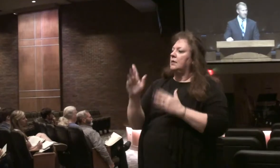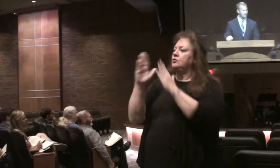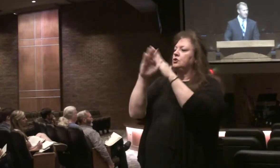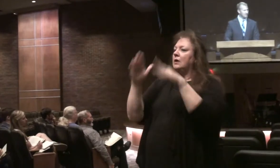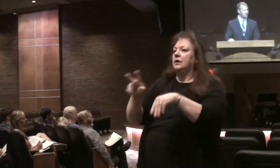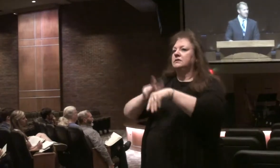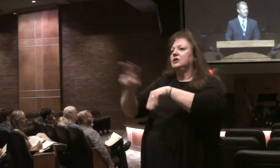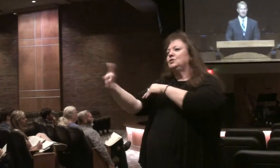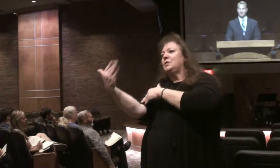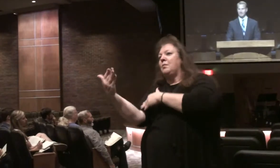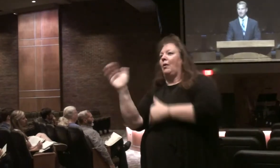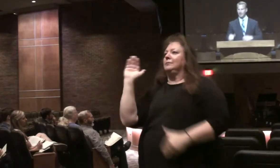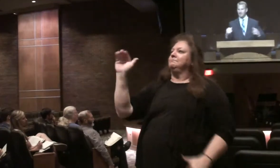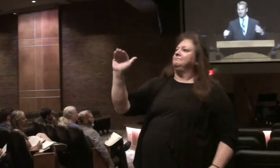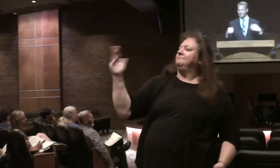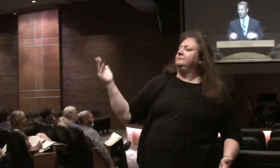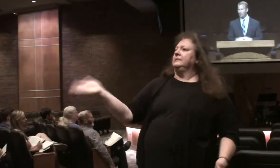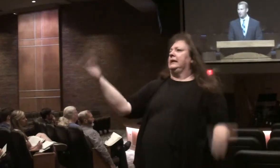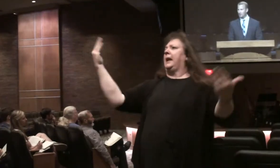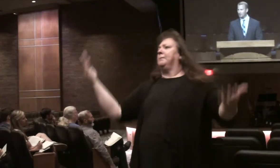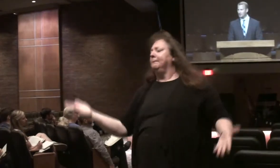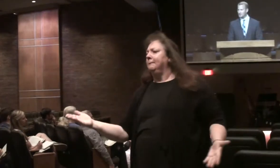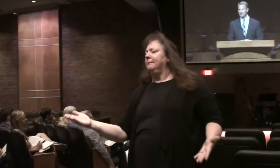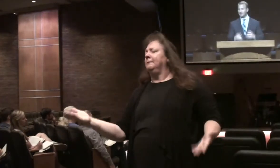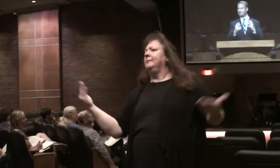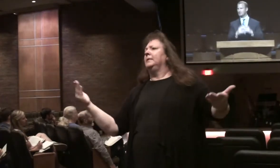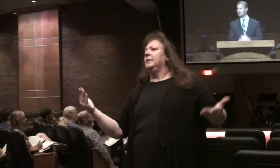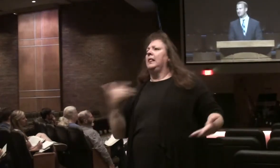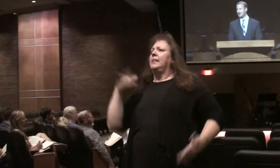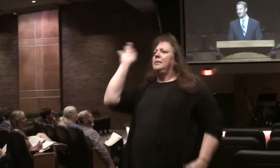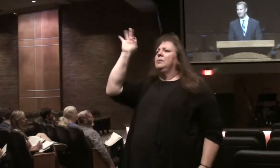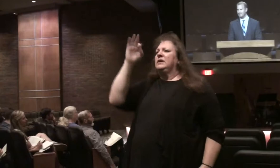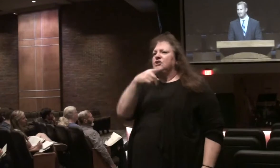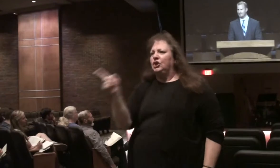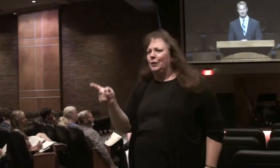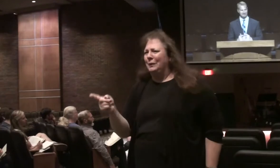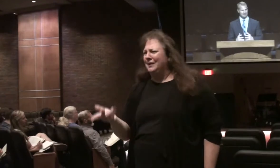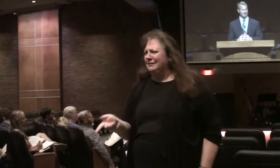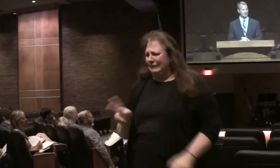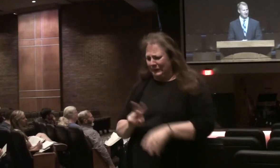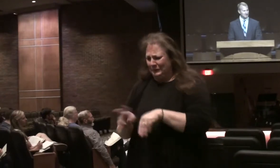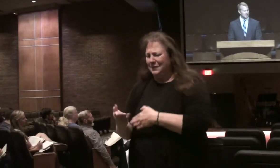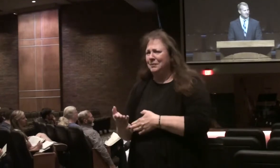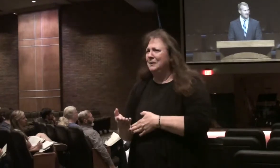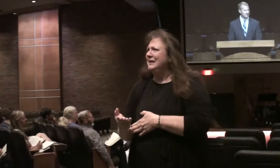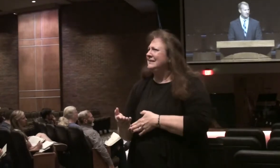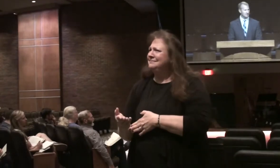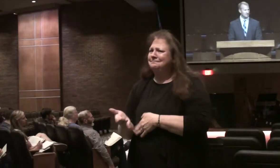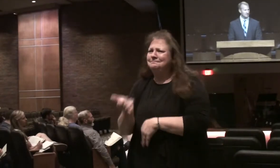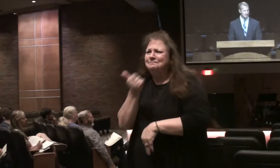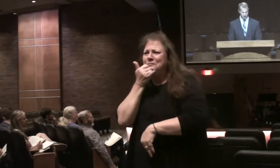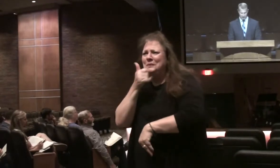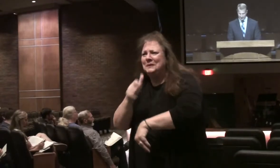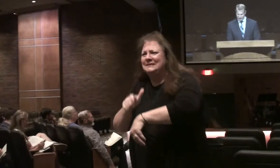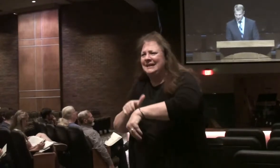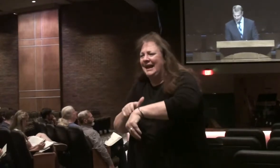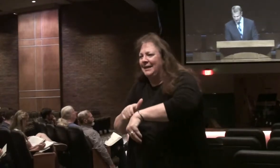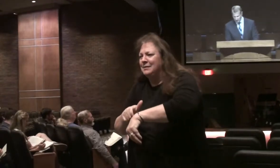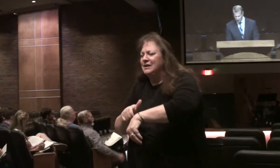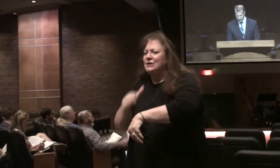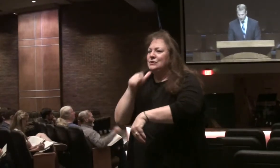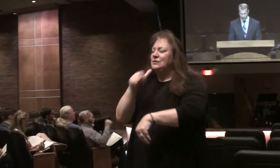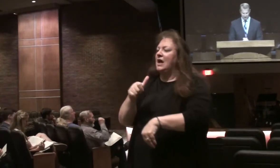2 a.m., you know, open the door and just start preaching at you? Well, it's not the right time. So it's not just